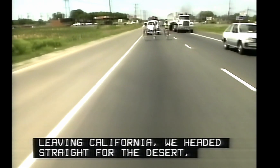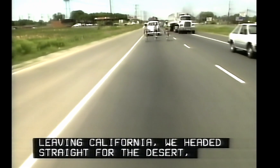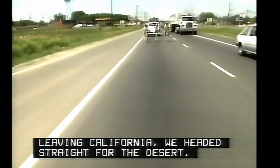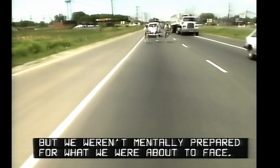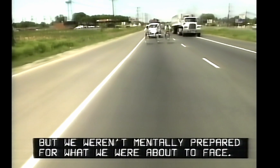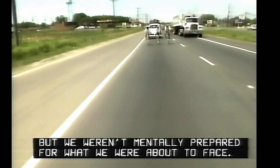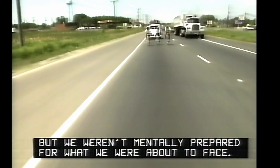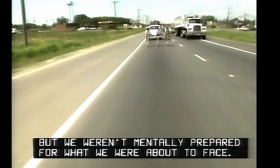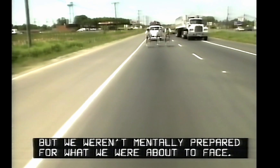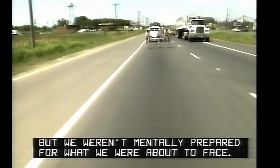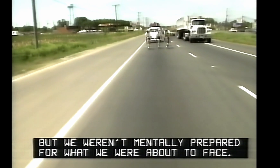made me think.